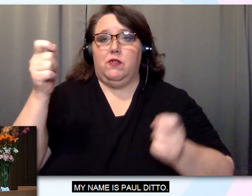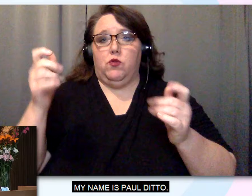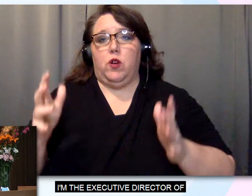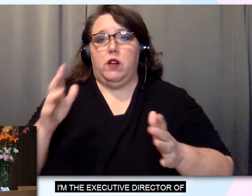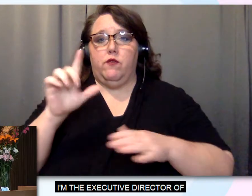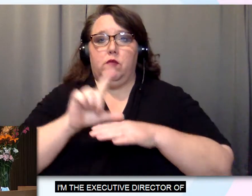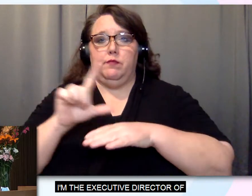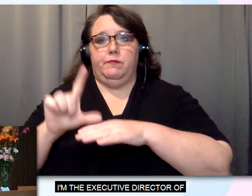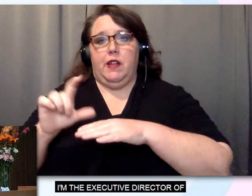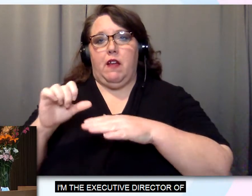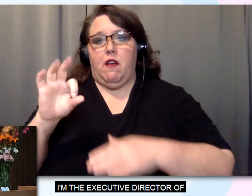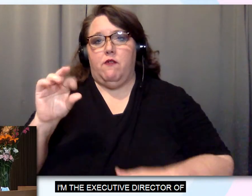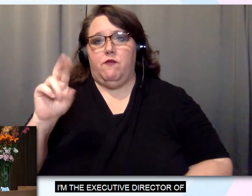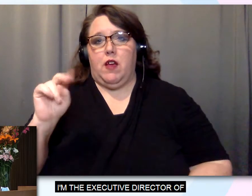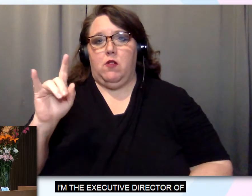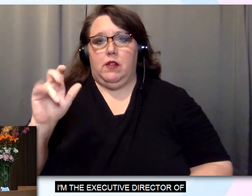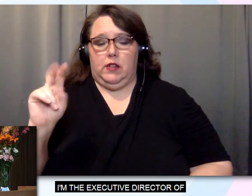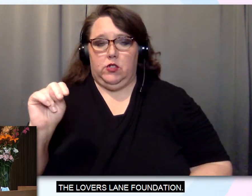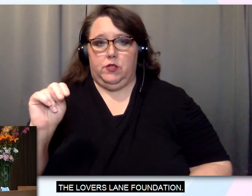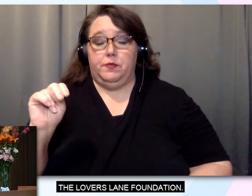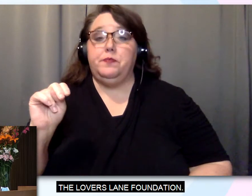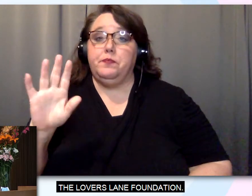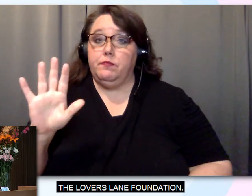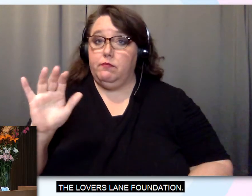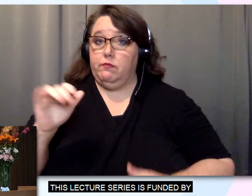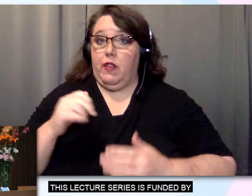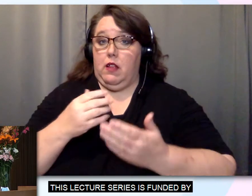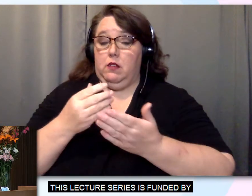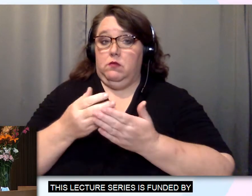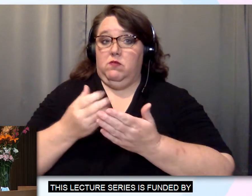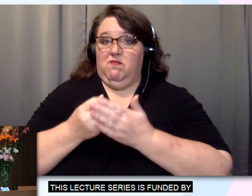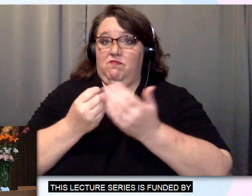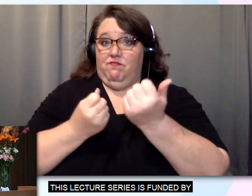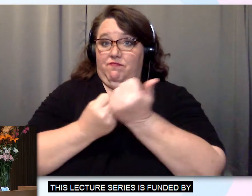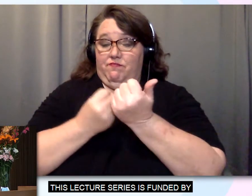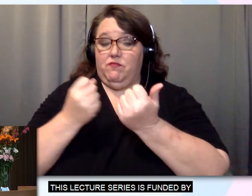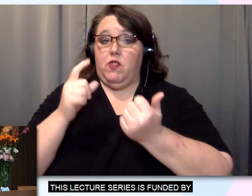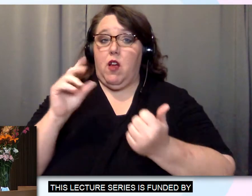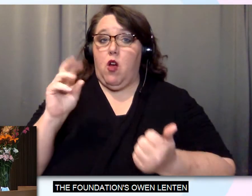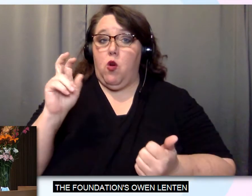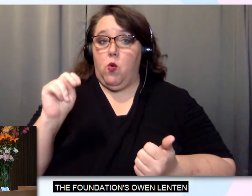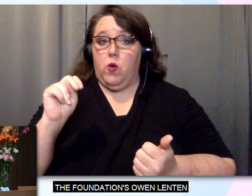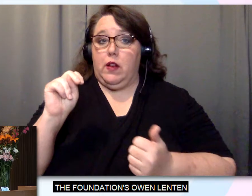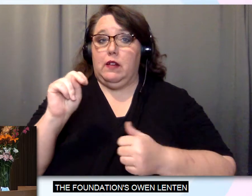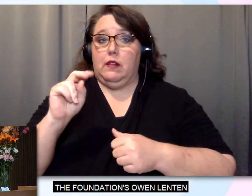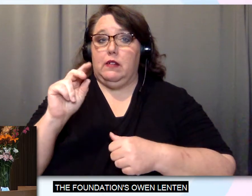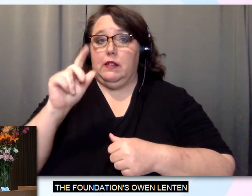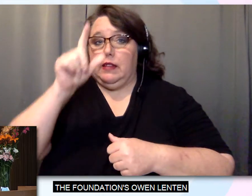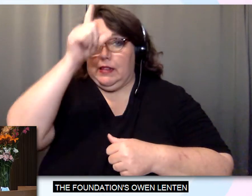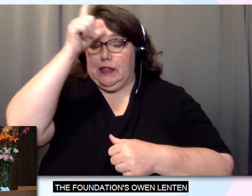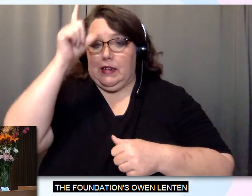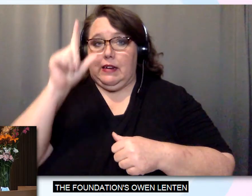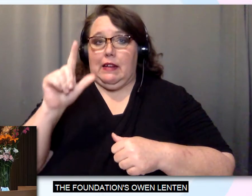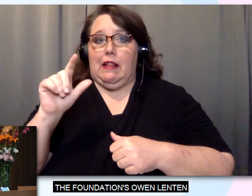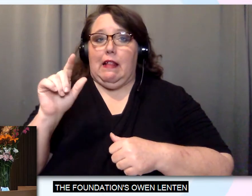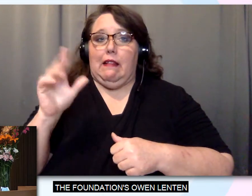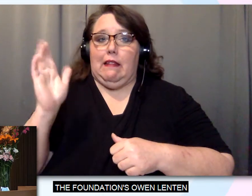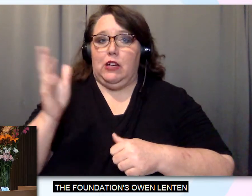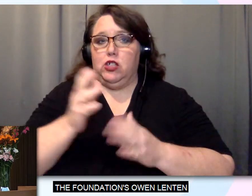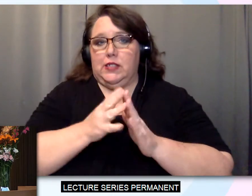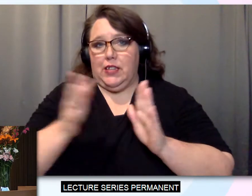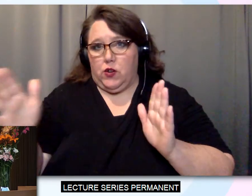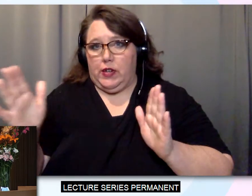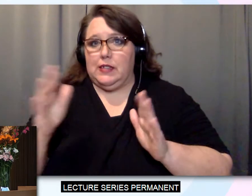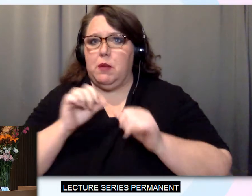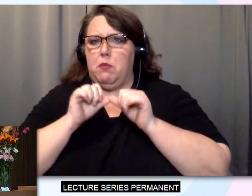of the Lovers Lane Foundation. This lecture series is funded by the Foundation's Owen Lenten Lecture Series Permanent Endowment,